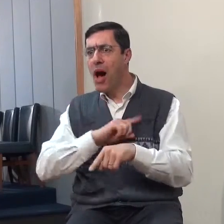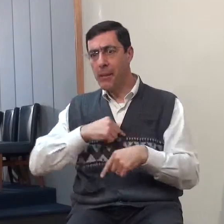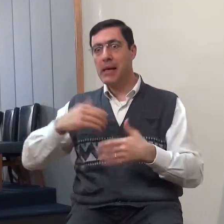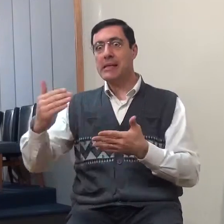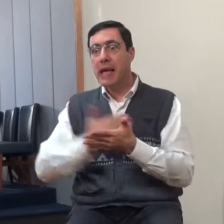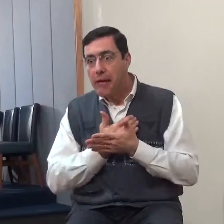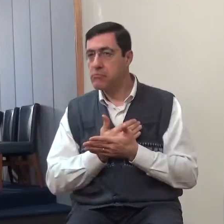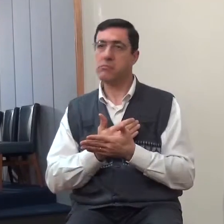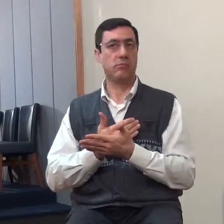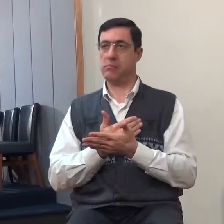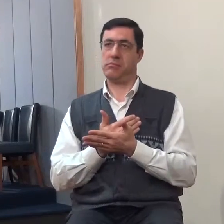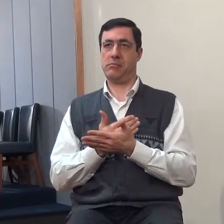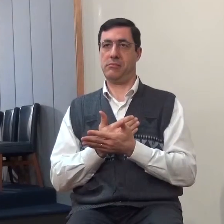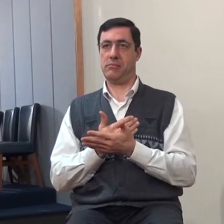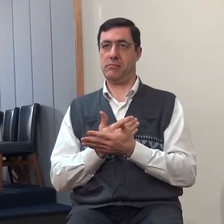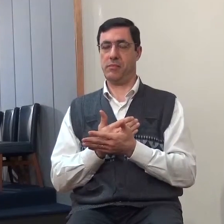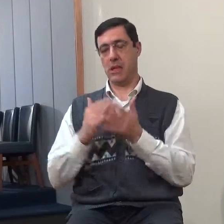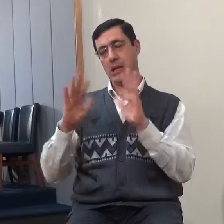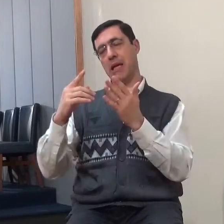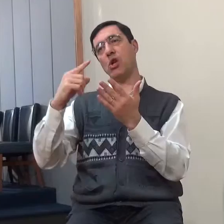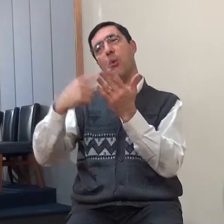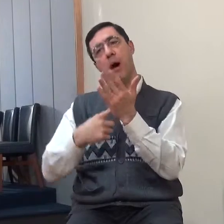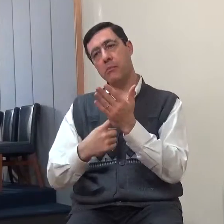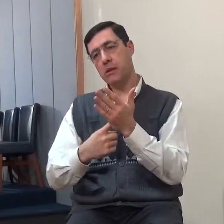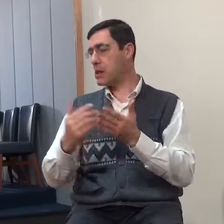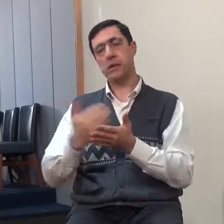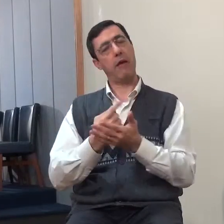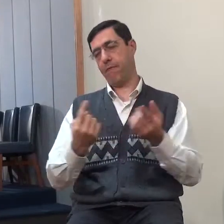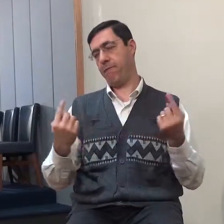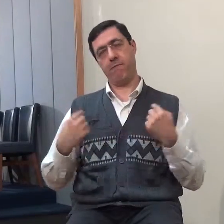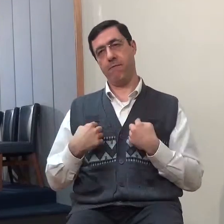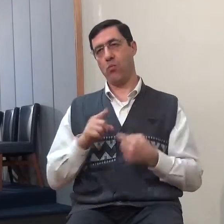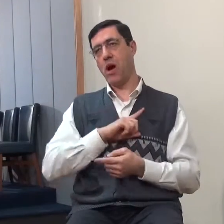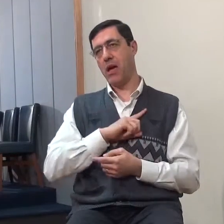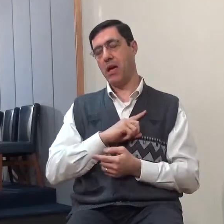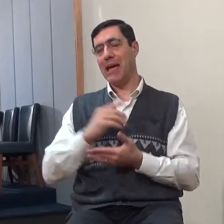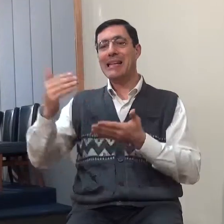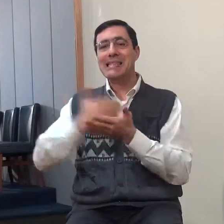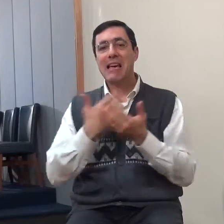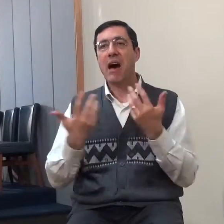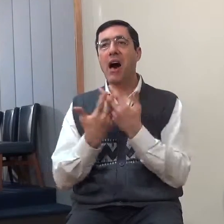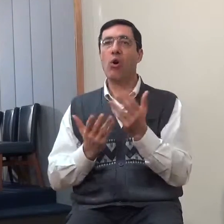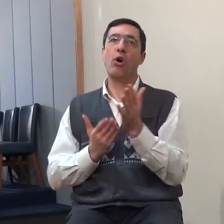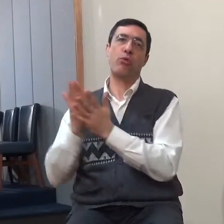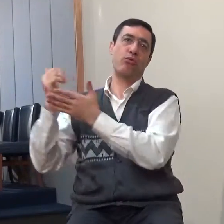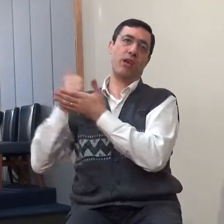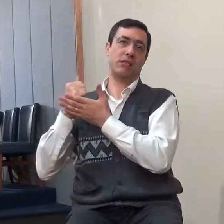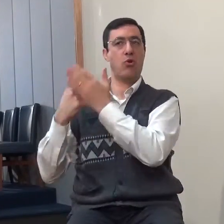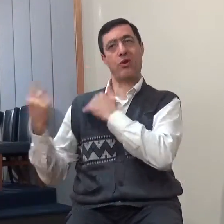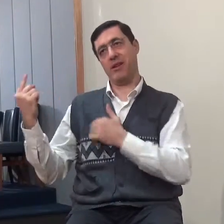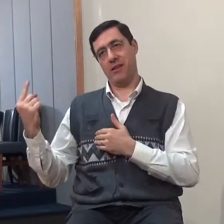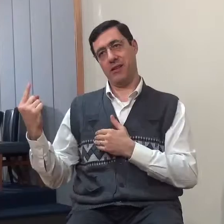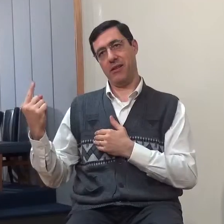moral law is not a way of salvation. Salvation is by grace alone. And this is a free gift of God. But once we